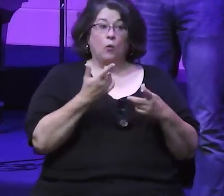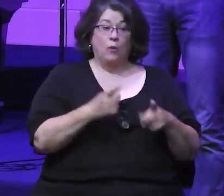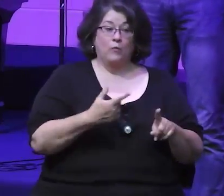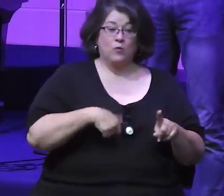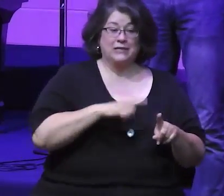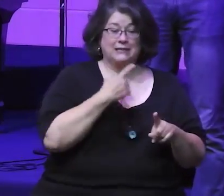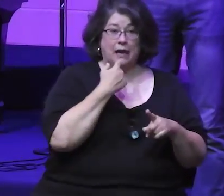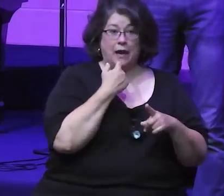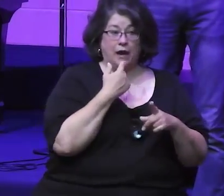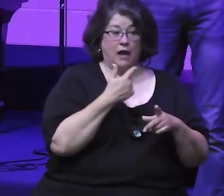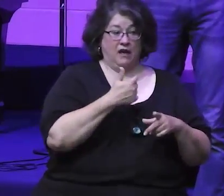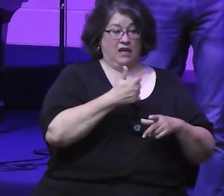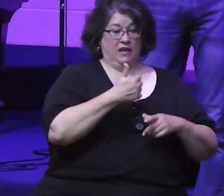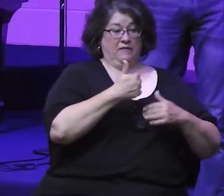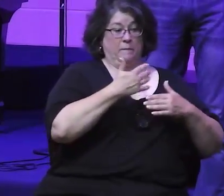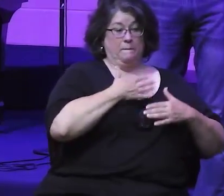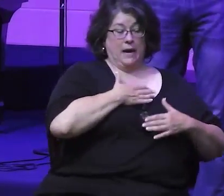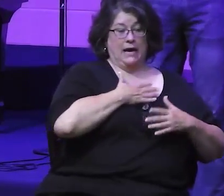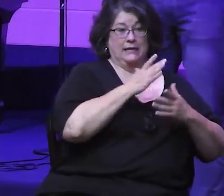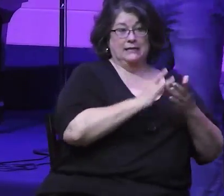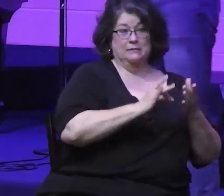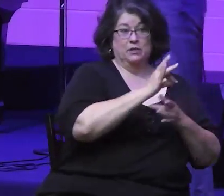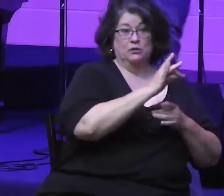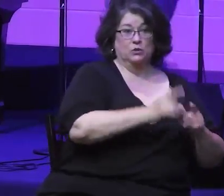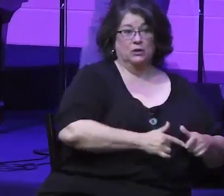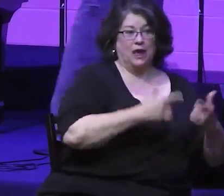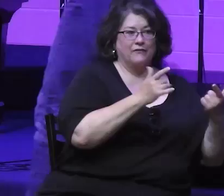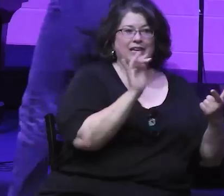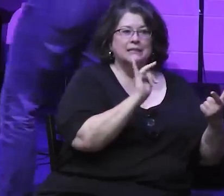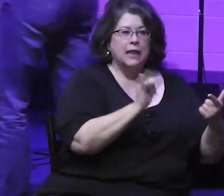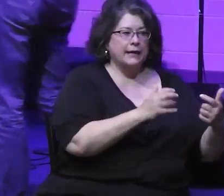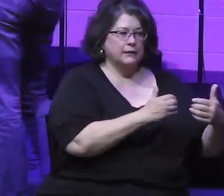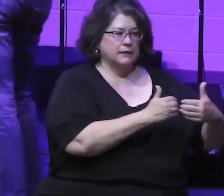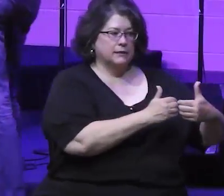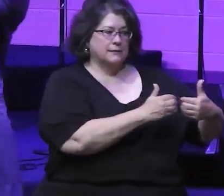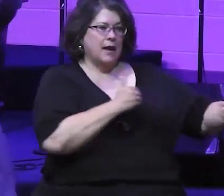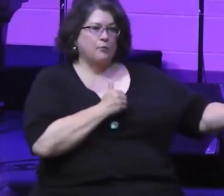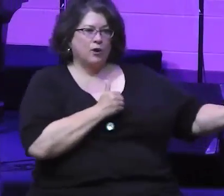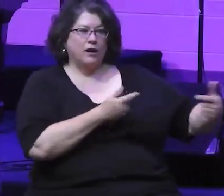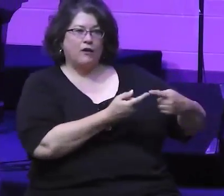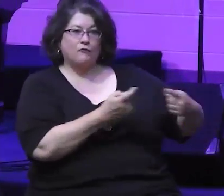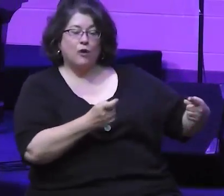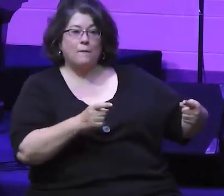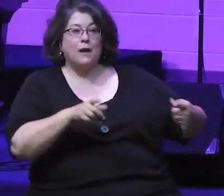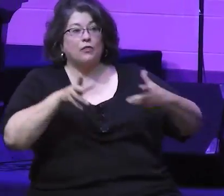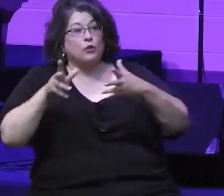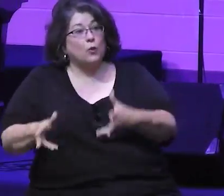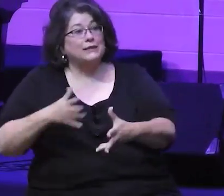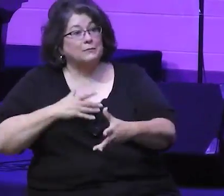it as spiritual and assumes that it's a part. So let me give you a little visual representation. We use this oftentimes over at the